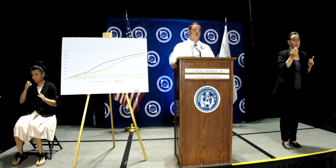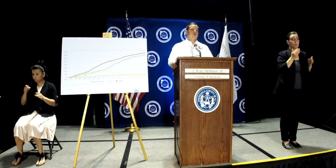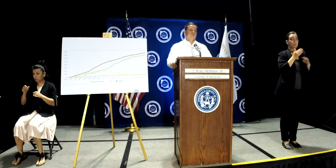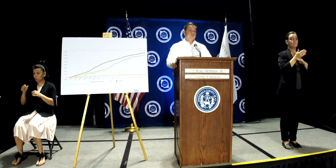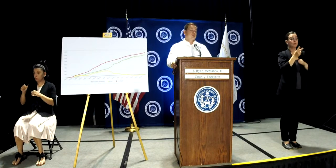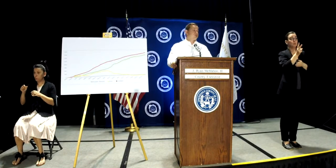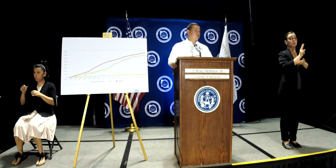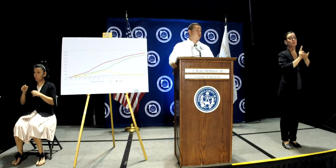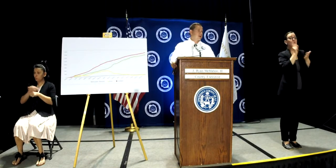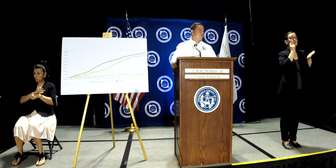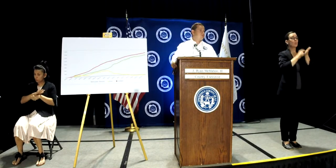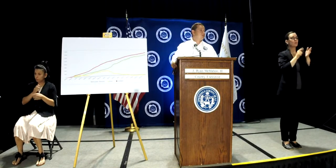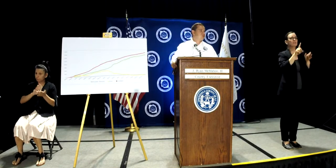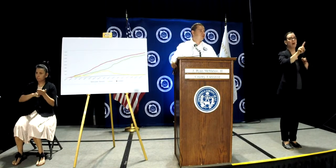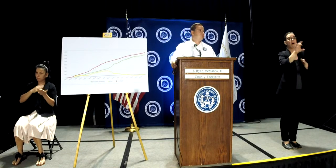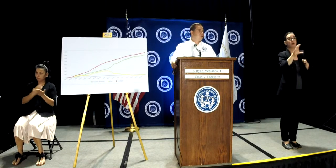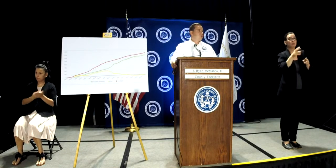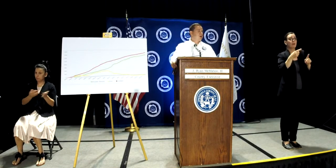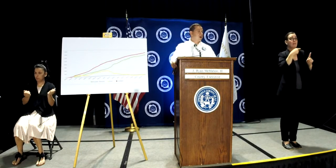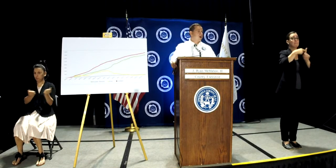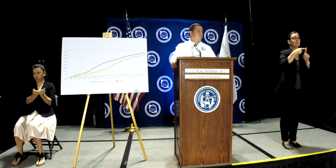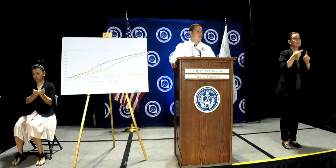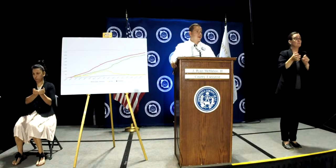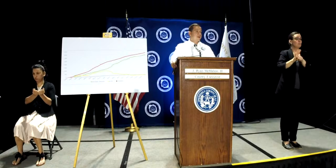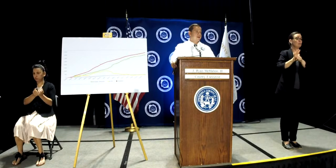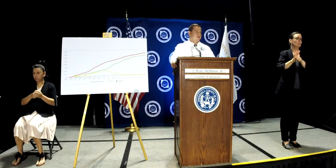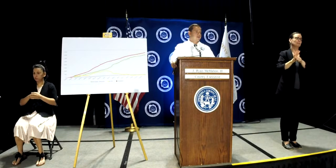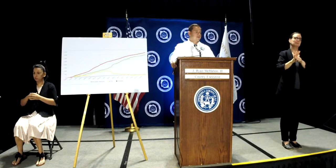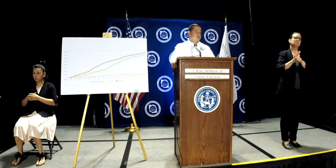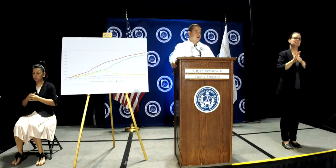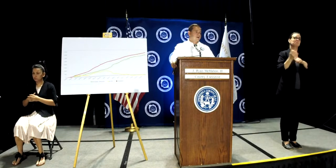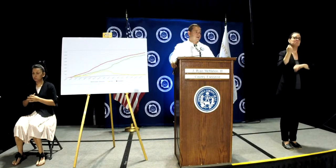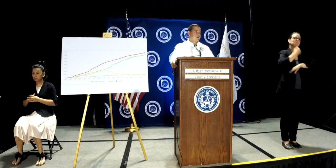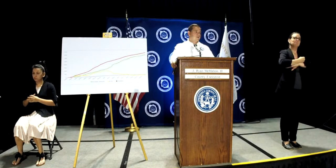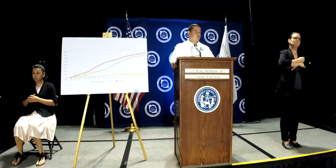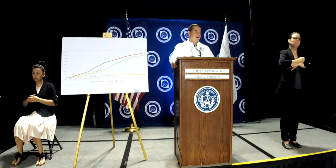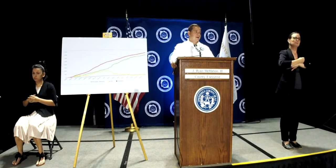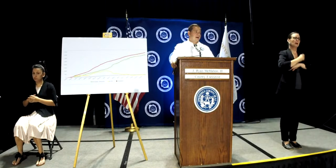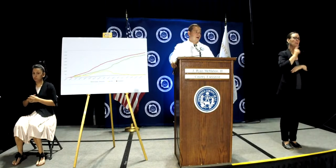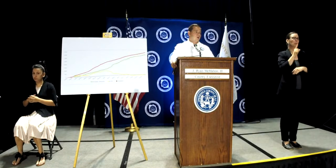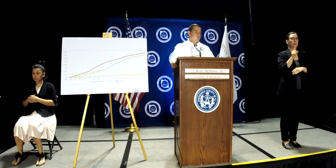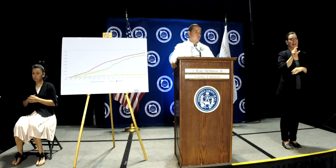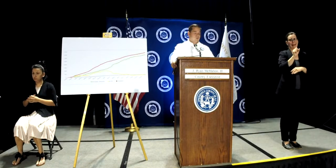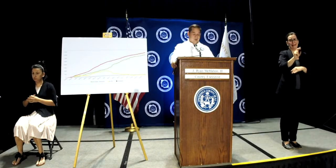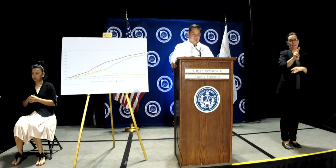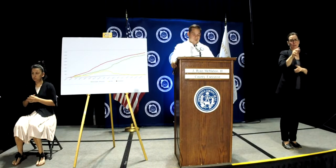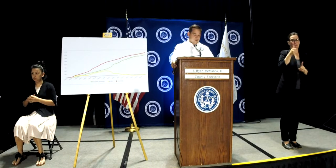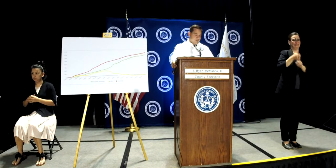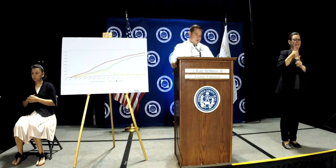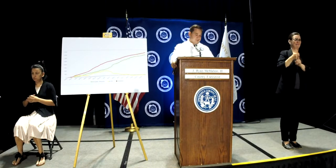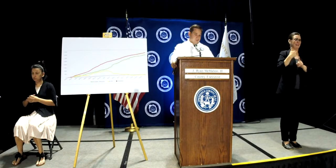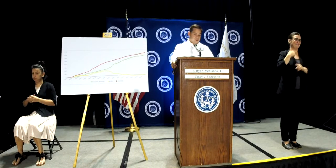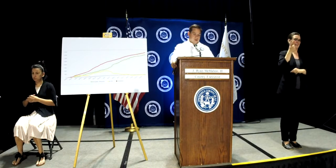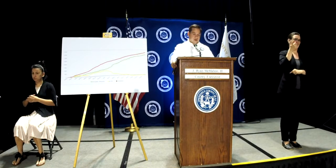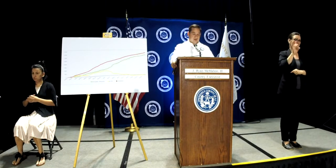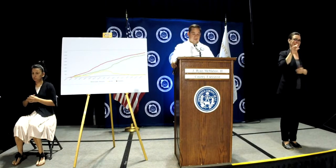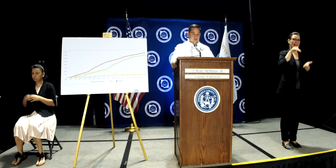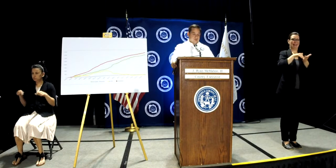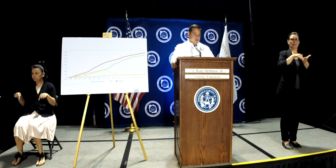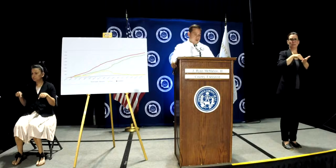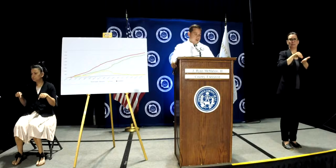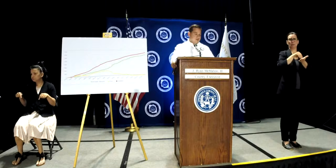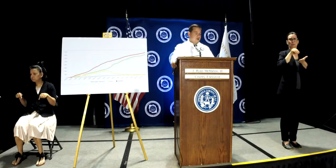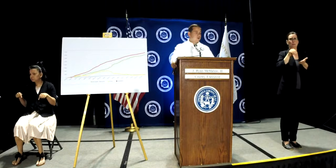think that would certainly trigger the conversation. And right now, we've been here 2 weeks. We started